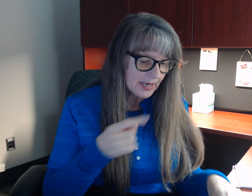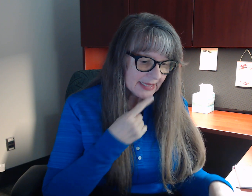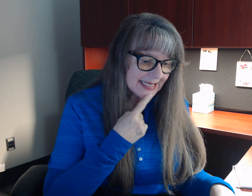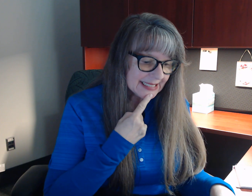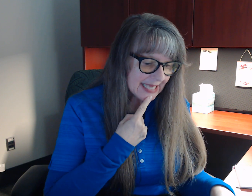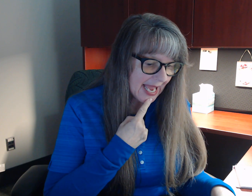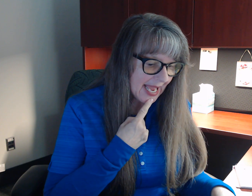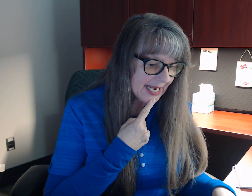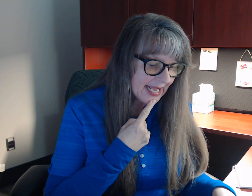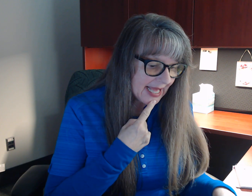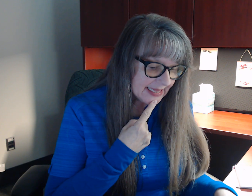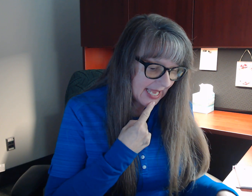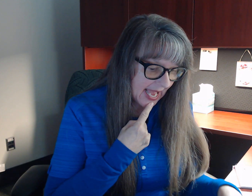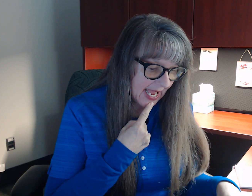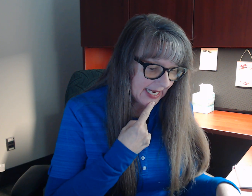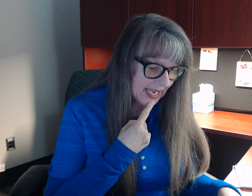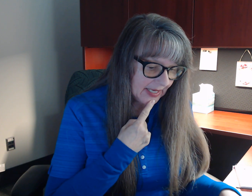they said that